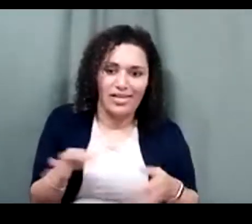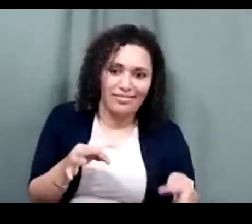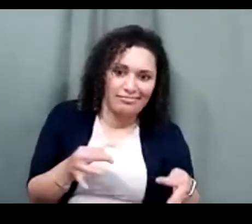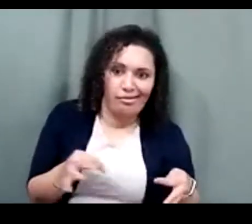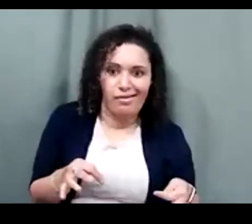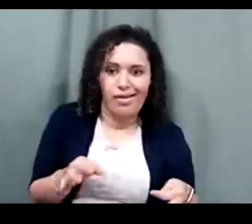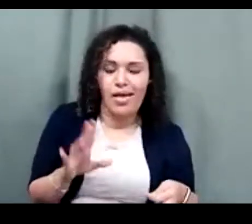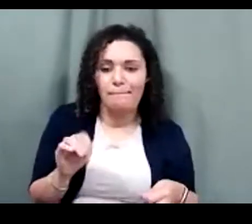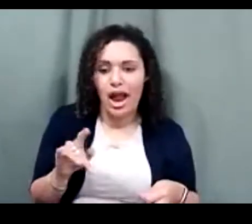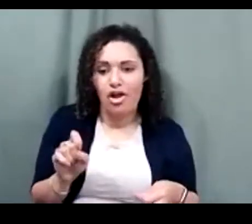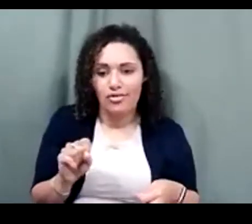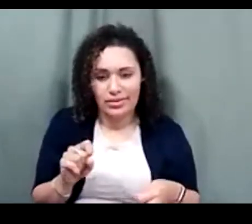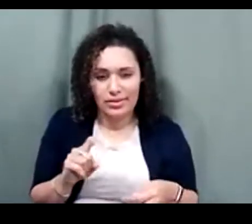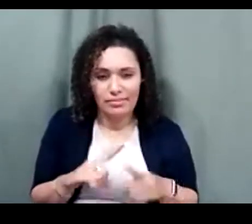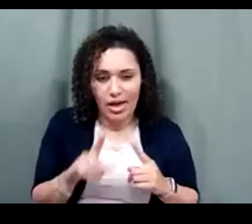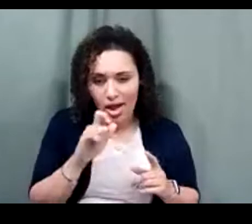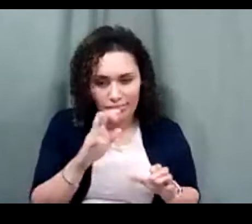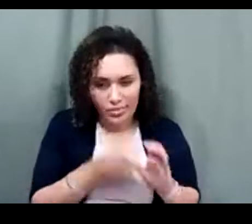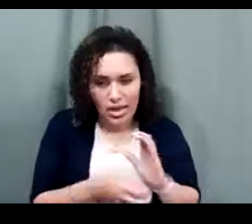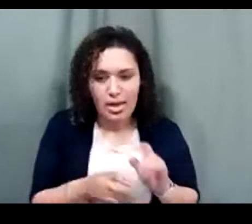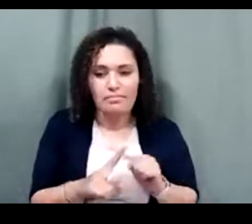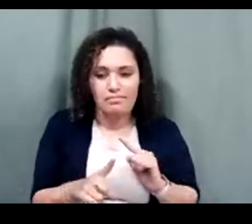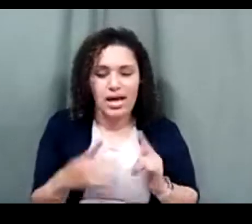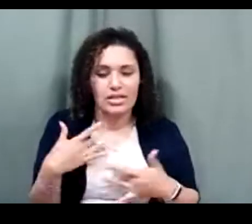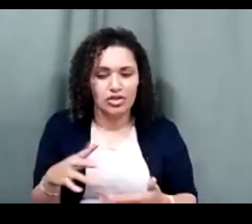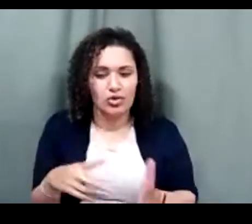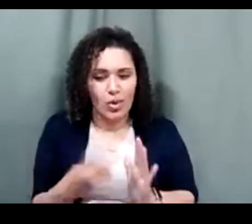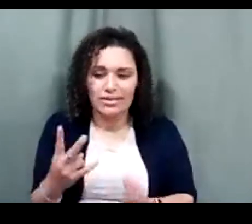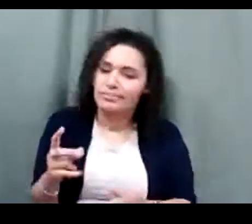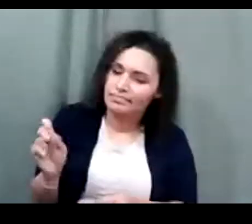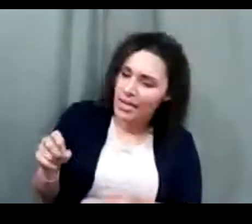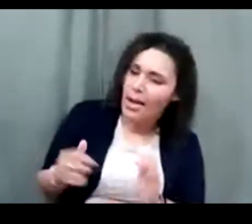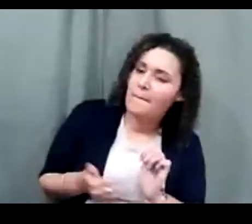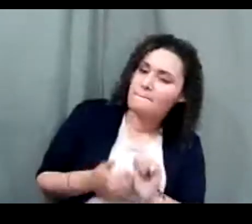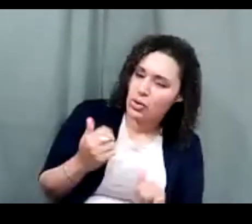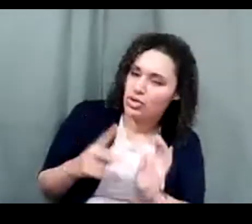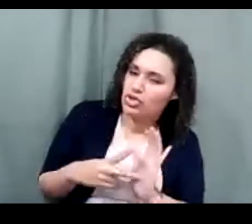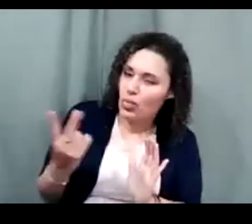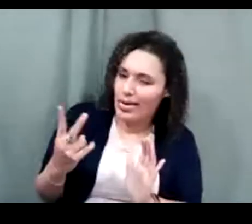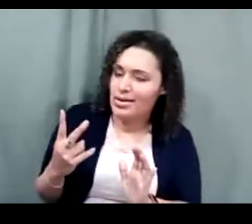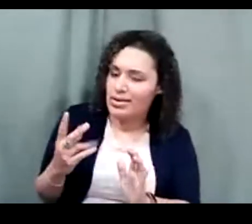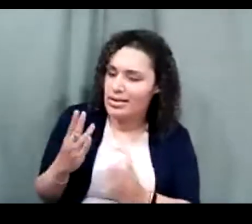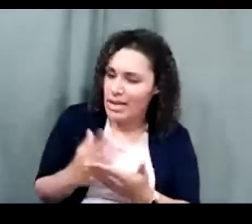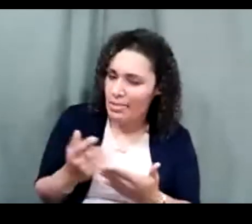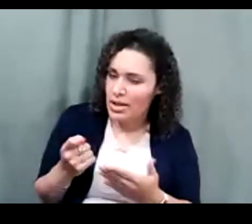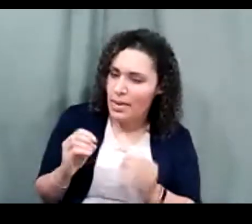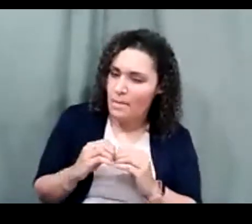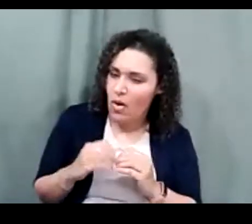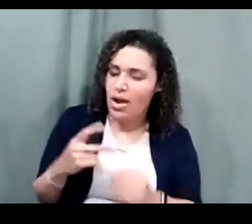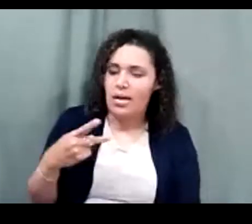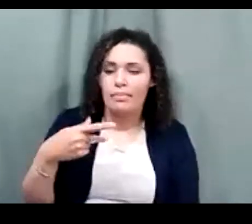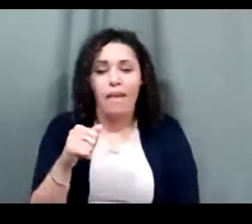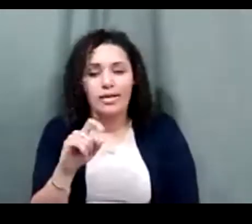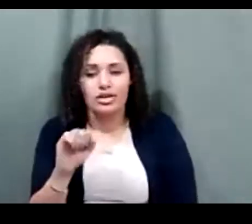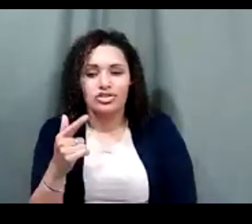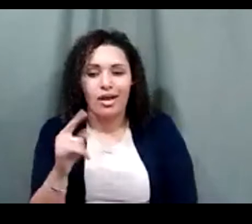our barrels twice, usually. Yeah, most of them twice. Some a little more, but mostly twice. Yeah. So the Passeggiata, sometimes we use the for